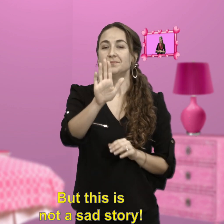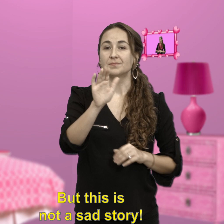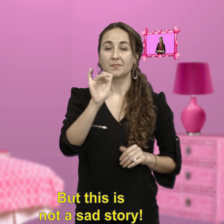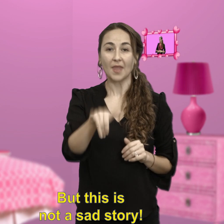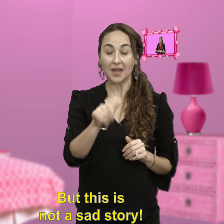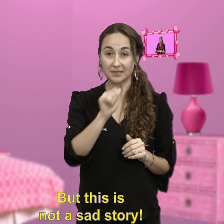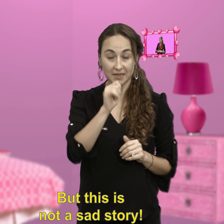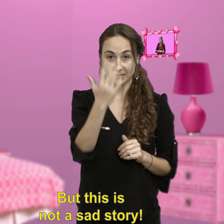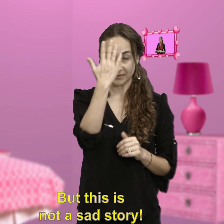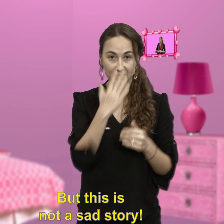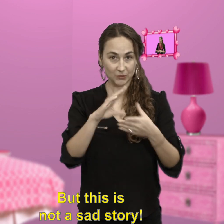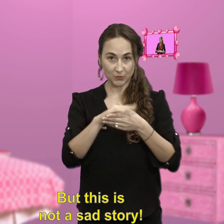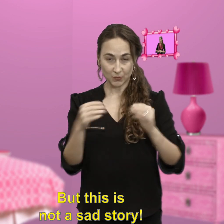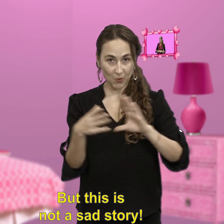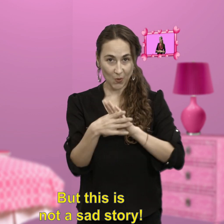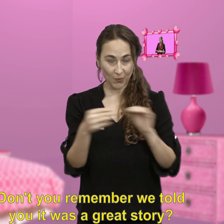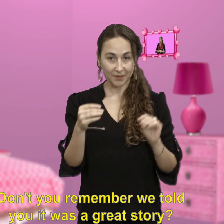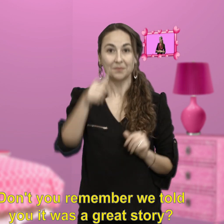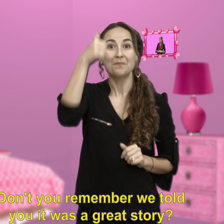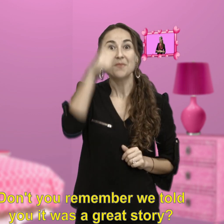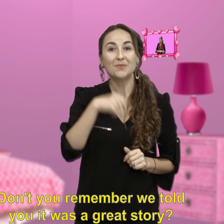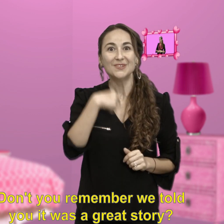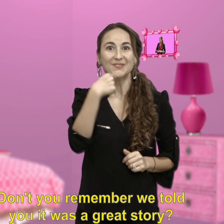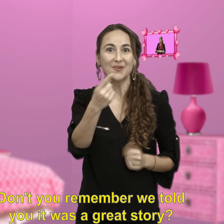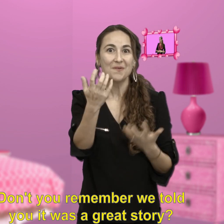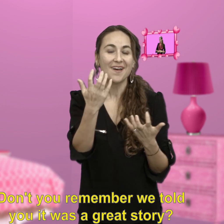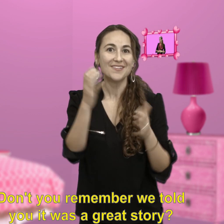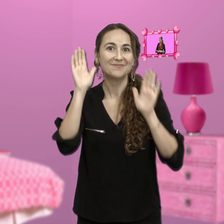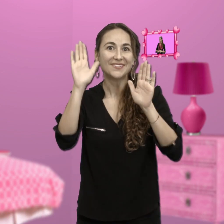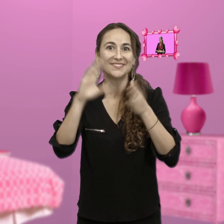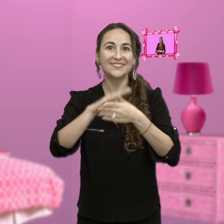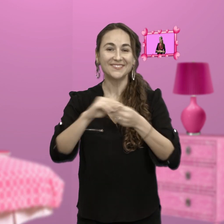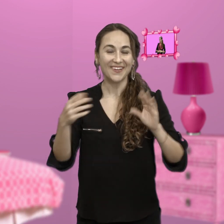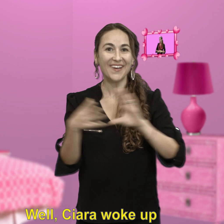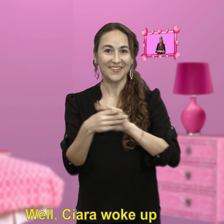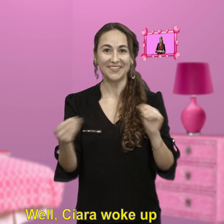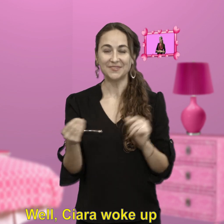But this is not a sad story. Don't you remember when we told you it was a great story? Well,